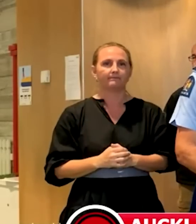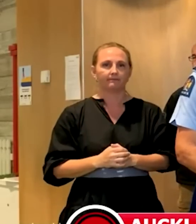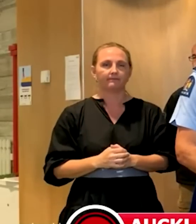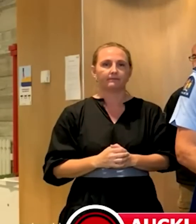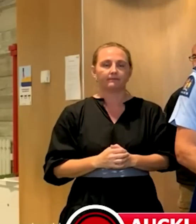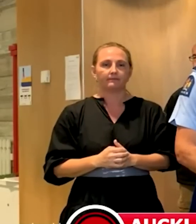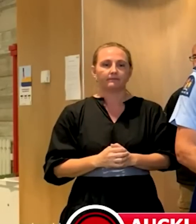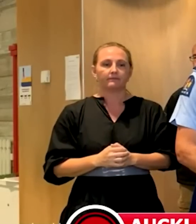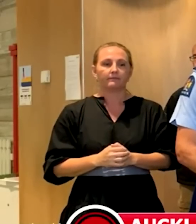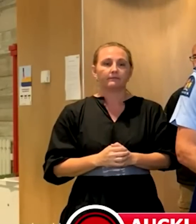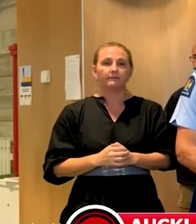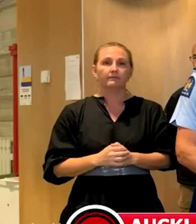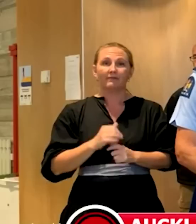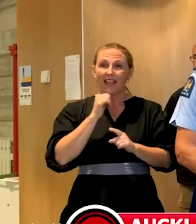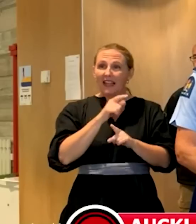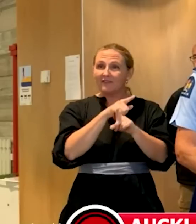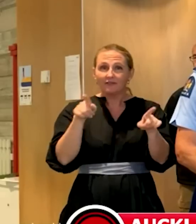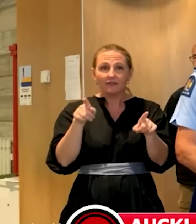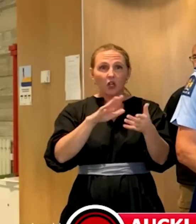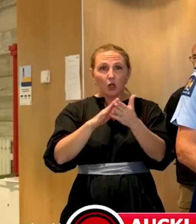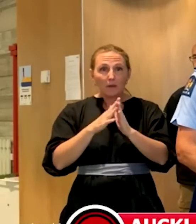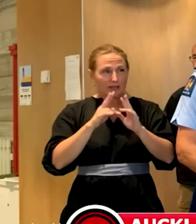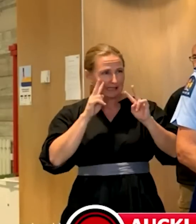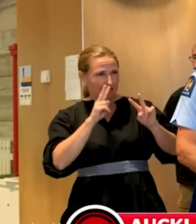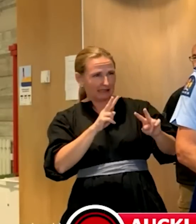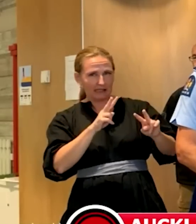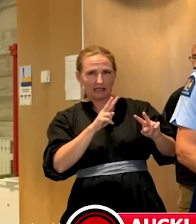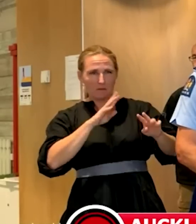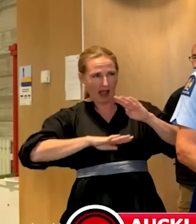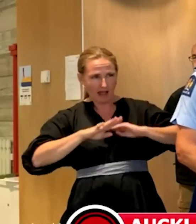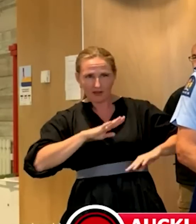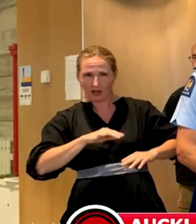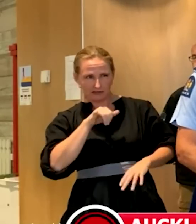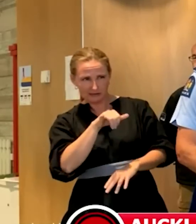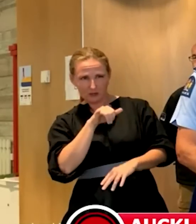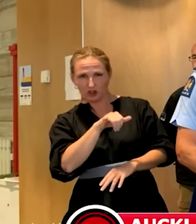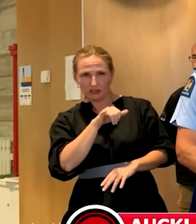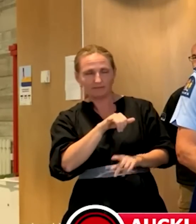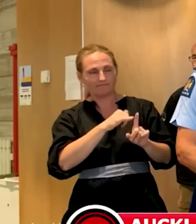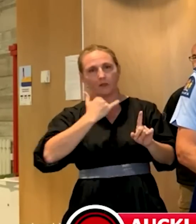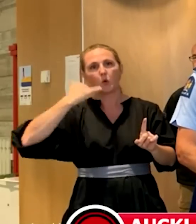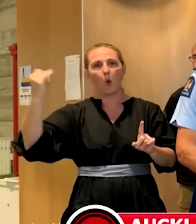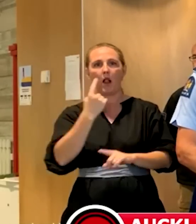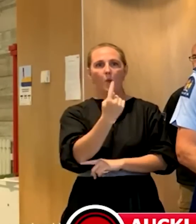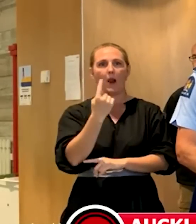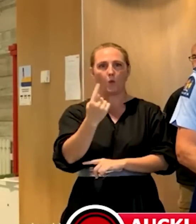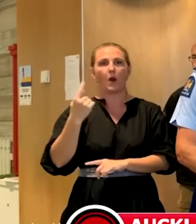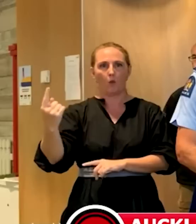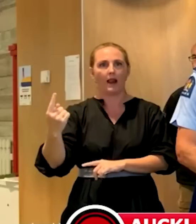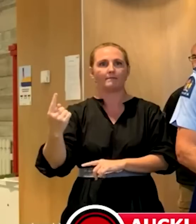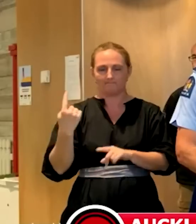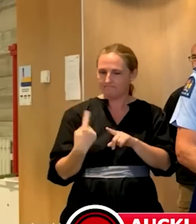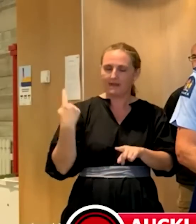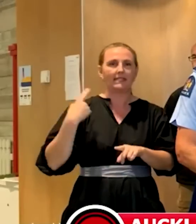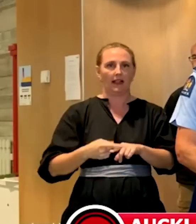If anyone out there sees suspicious behaviour or concerns of behaviour, we encourage them to ring 111 emergency